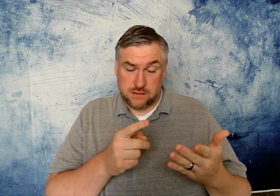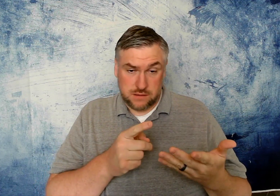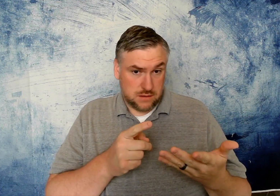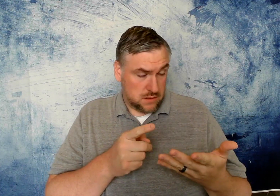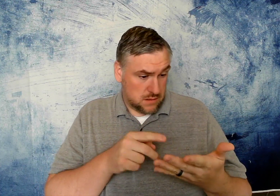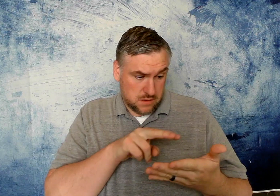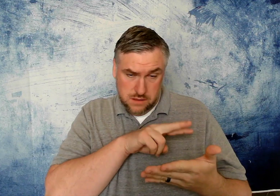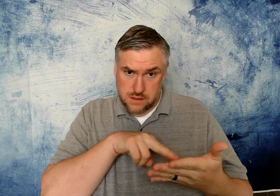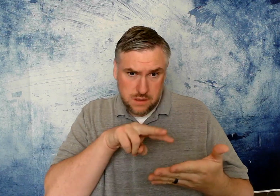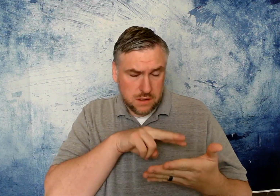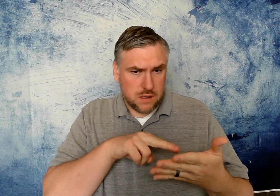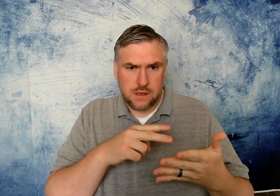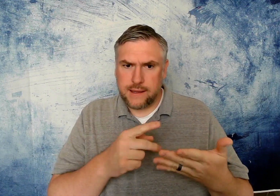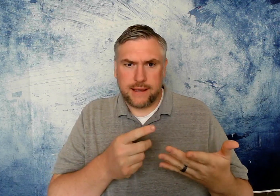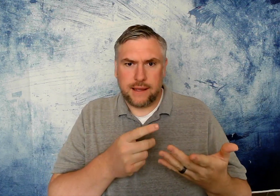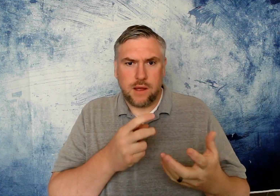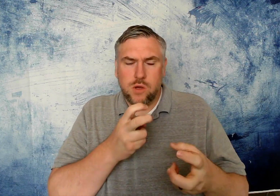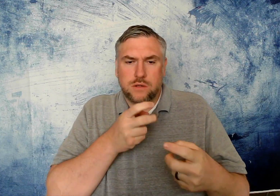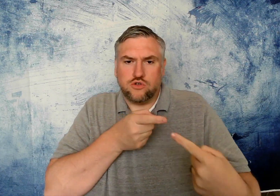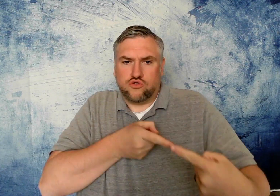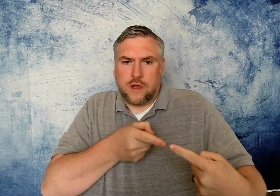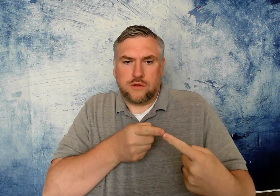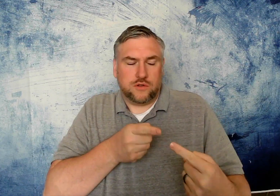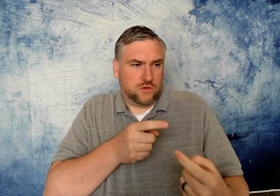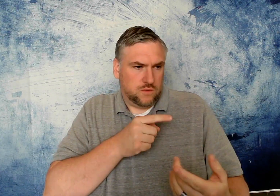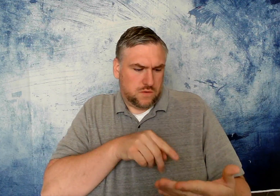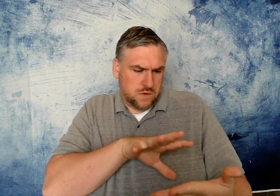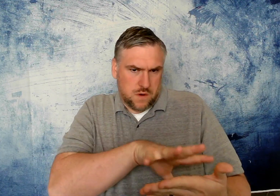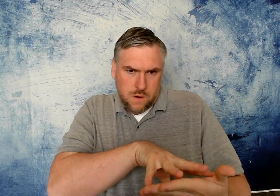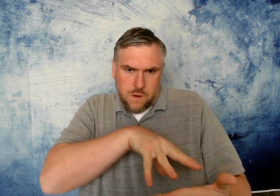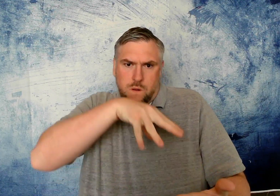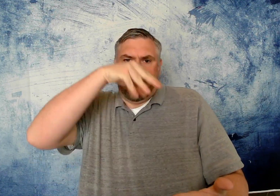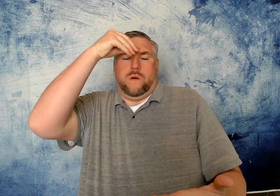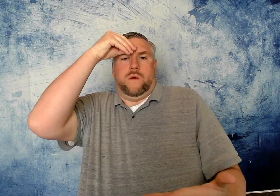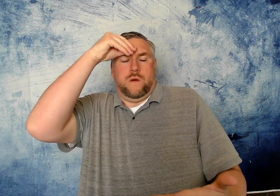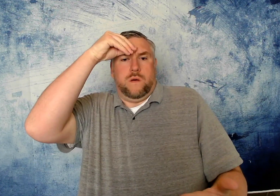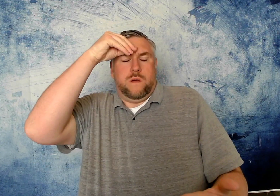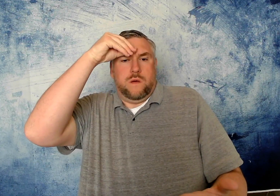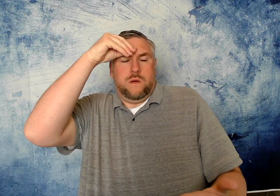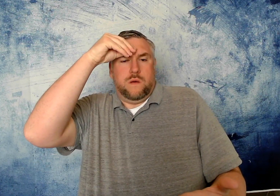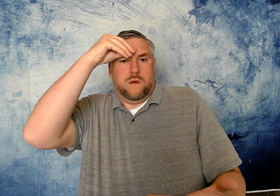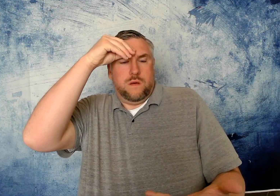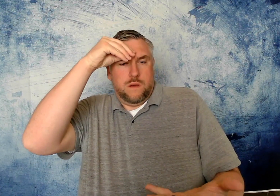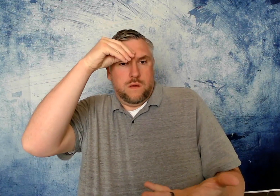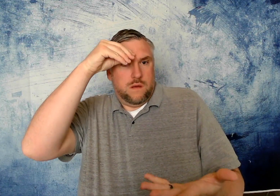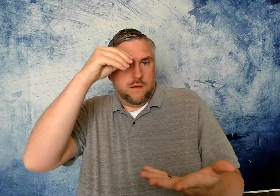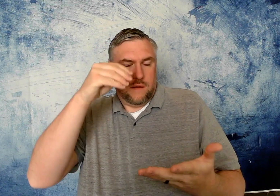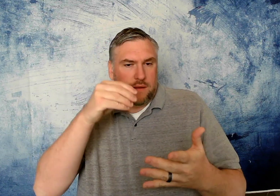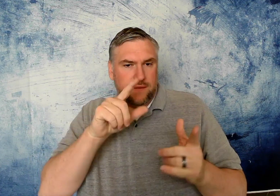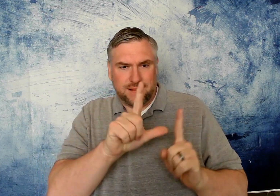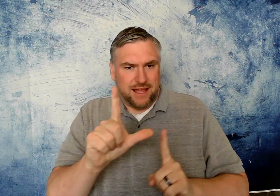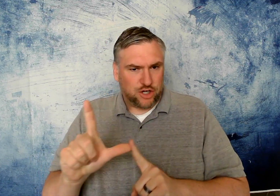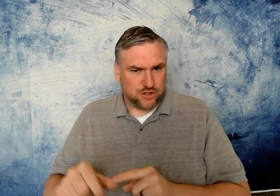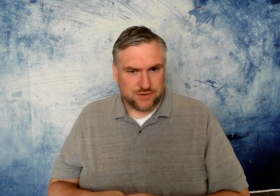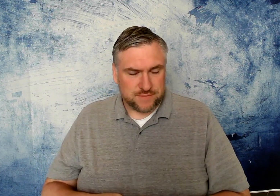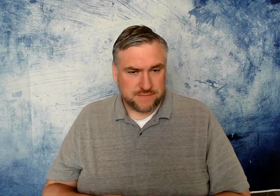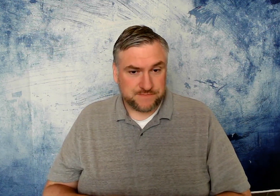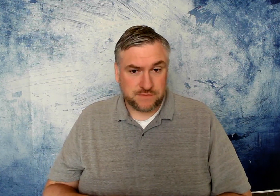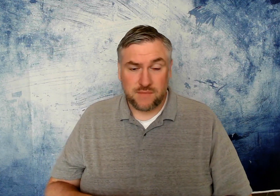dyslexia, it means when they're reading, they struggle to take from the page into their head. The